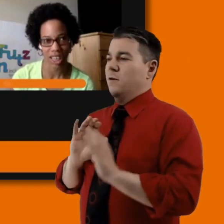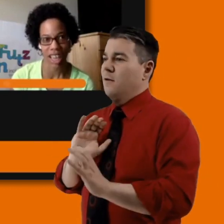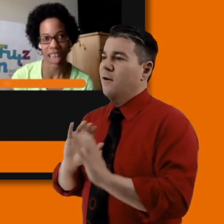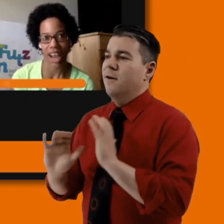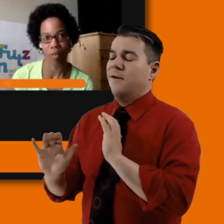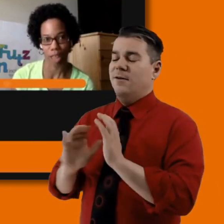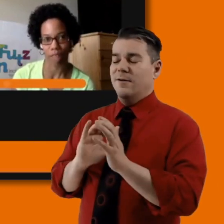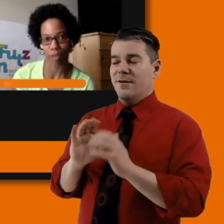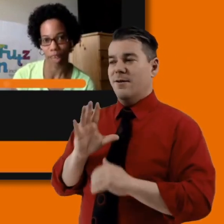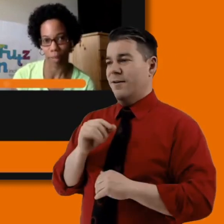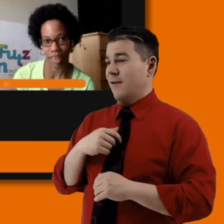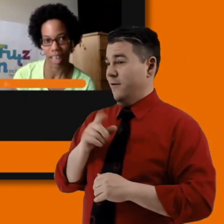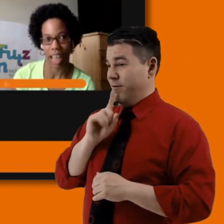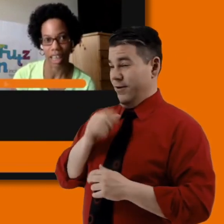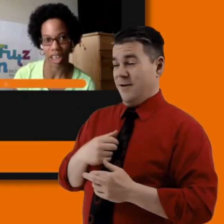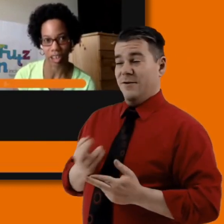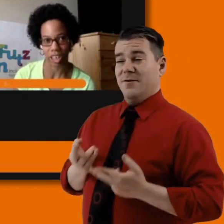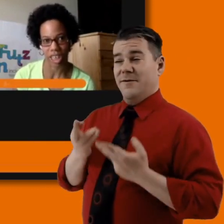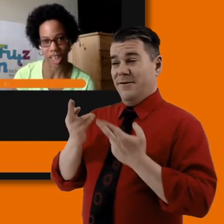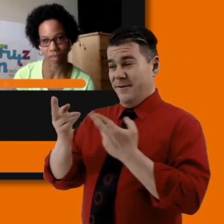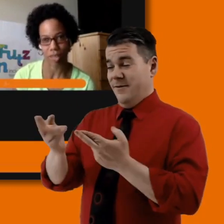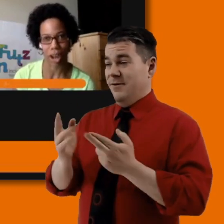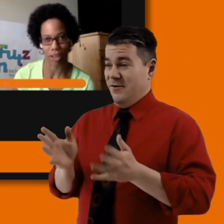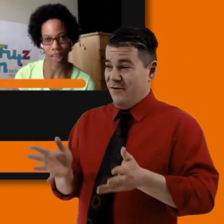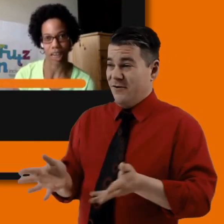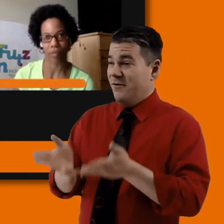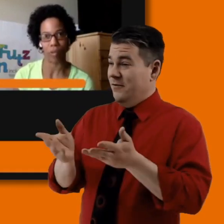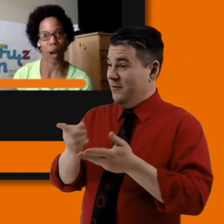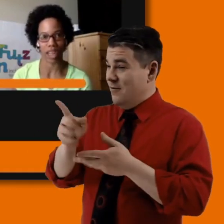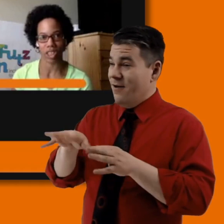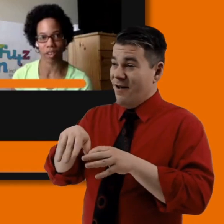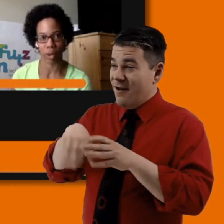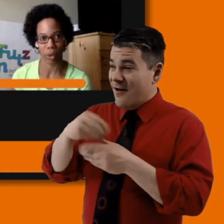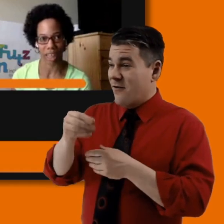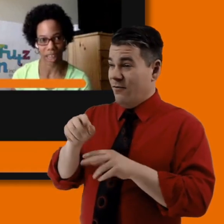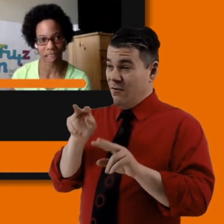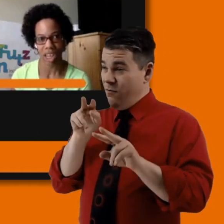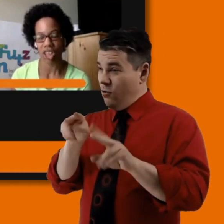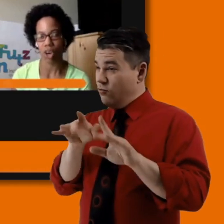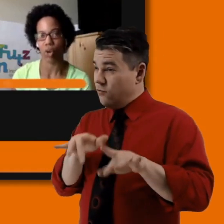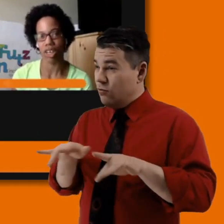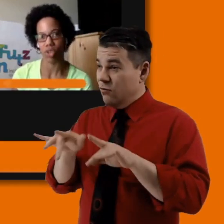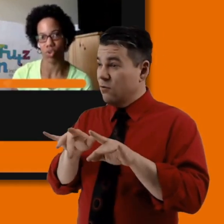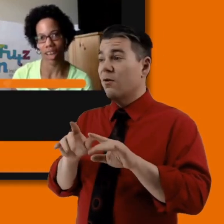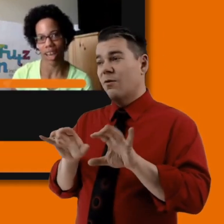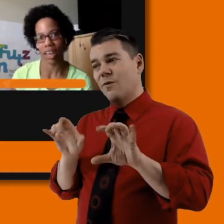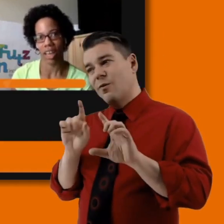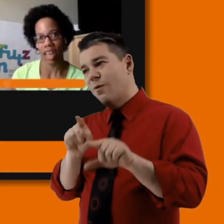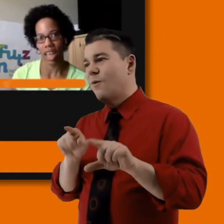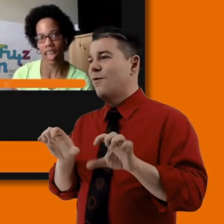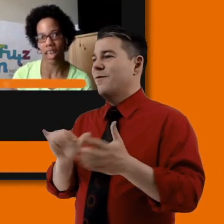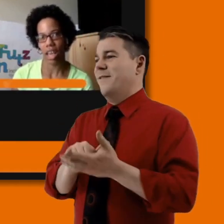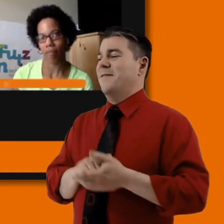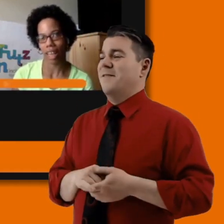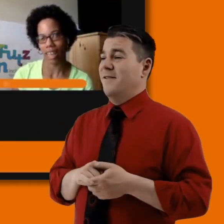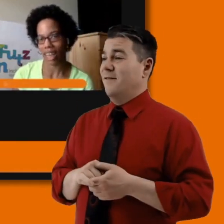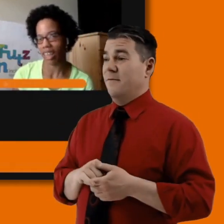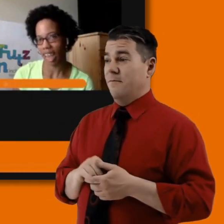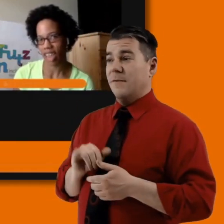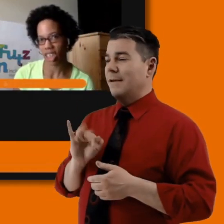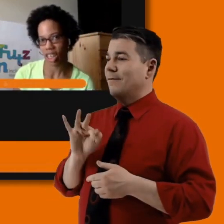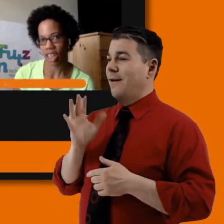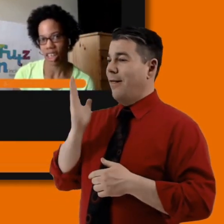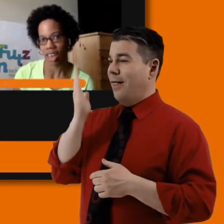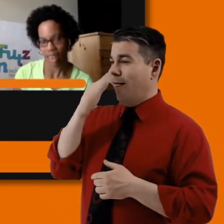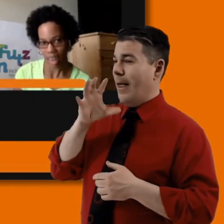conversation. And I really recommend it. I encourage it. If you're out there and if you watch the recording, go and do that. And if they can't